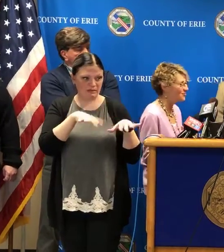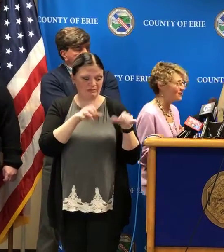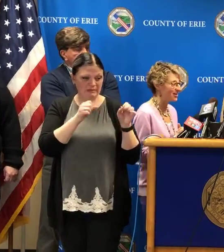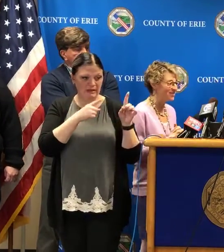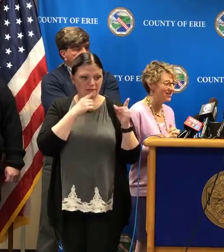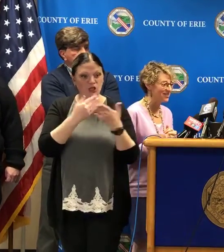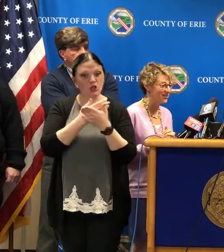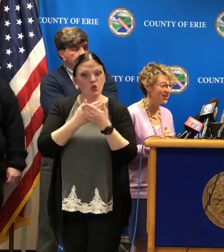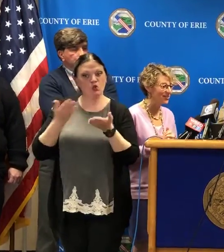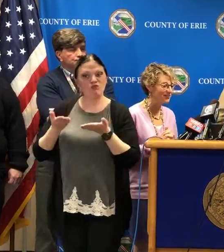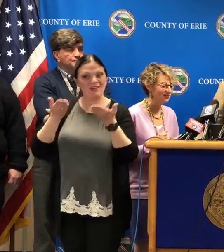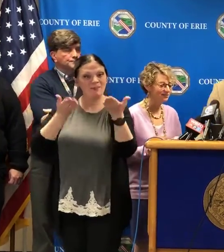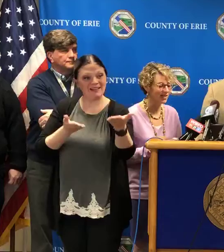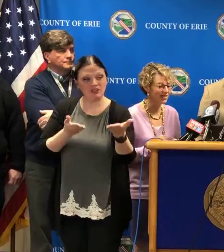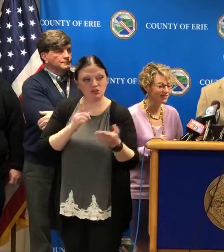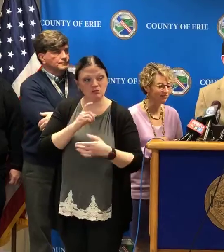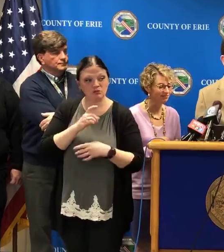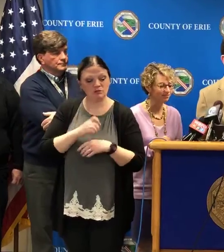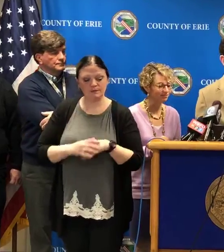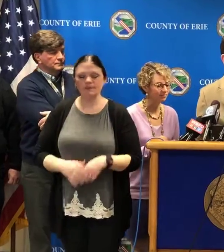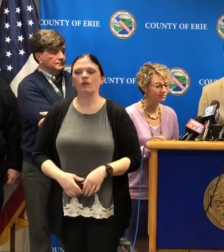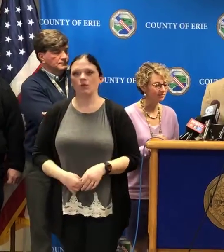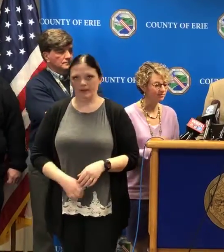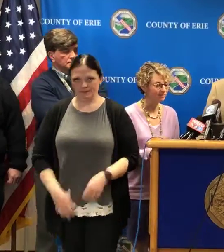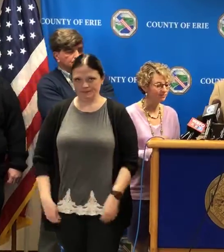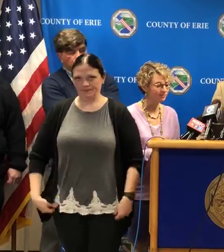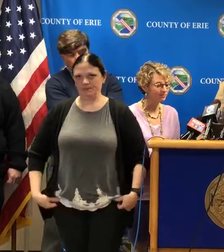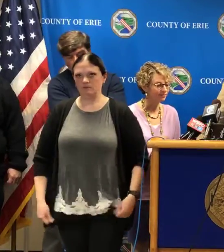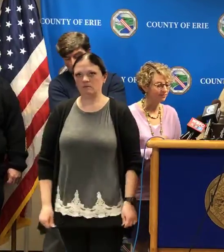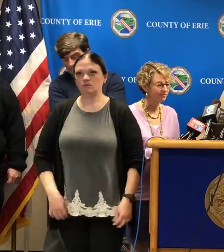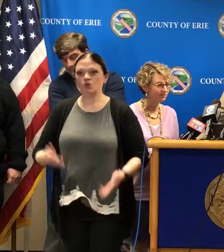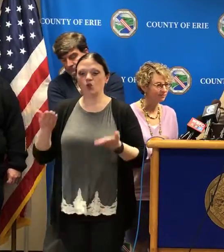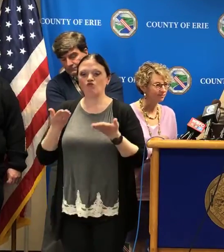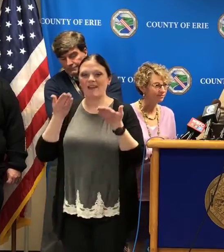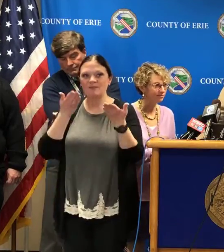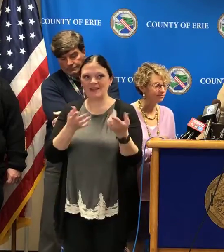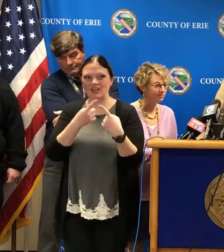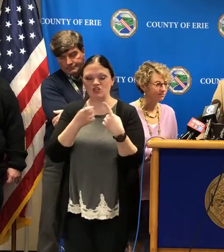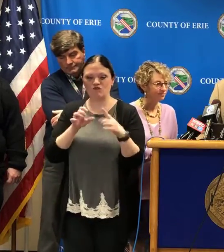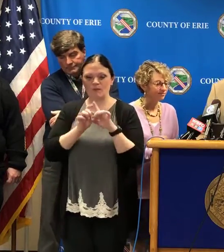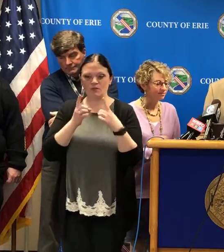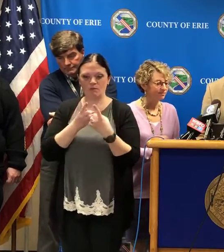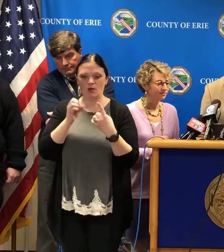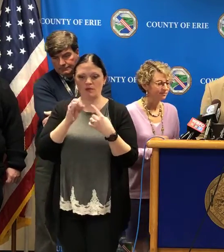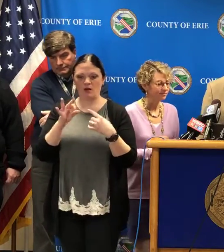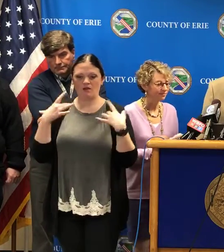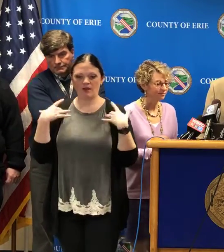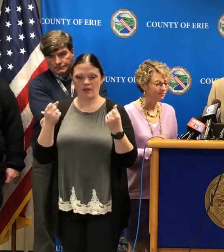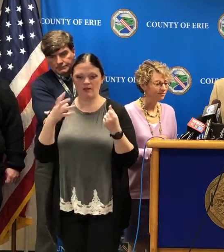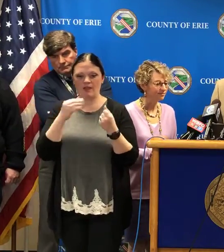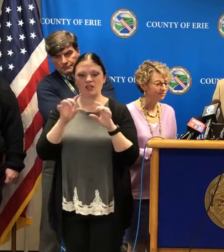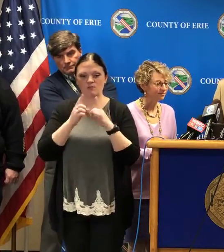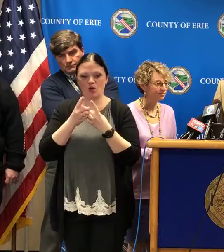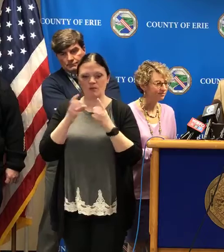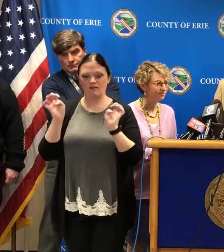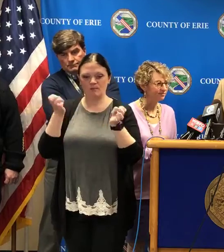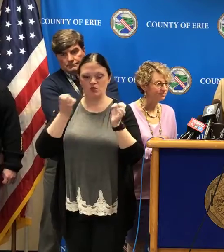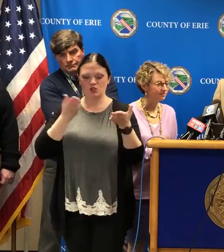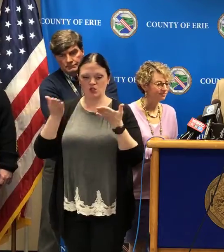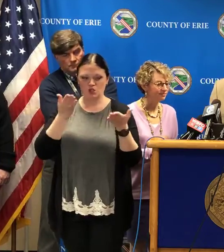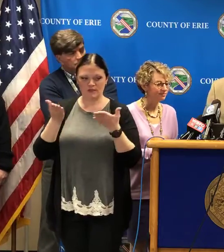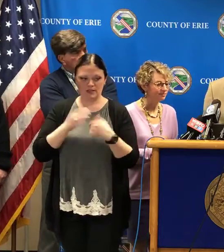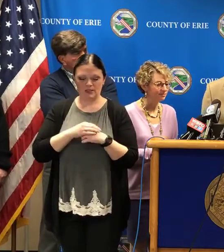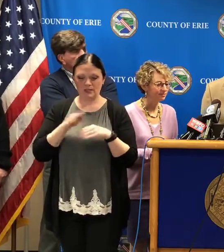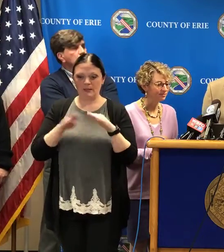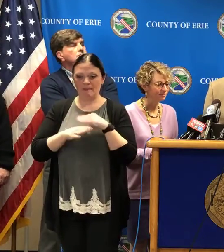our new recommendation are? This is the recommendation from the Department of Health, Department of Emergency Services in Erie County.